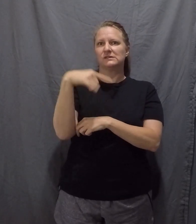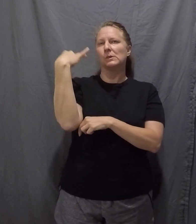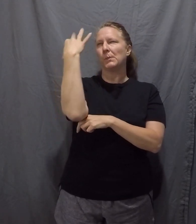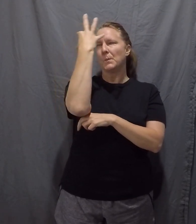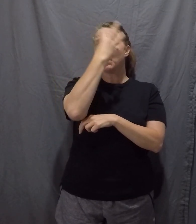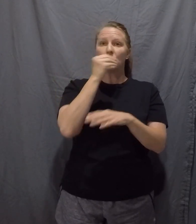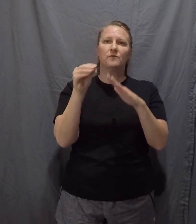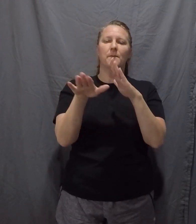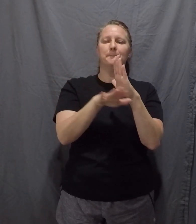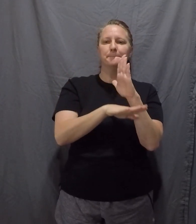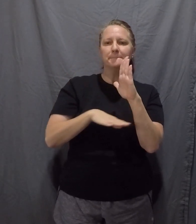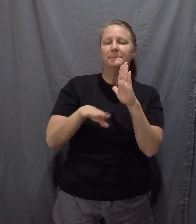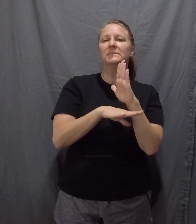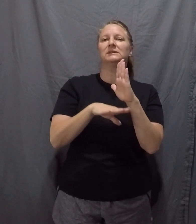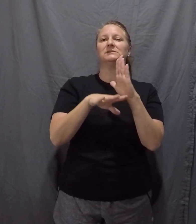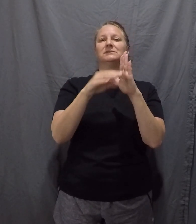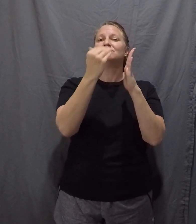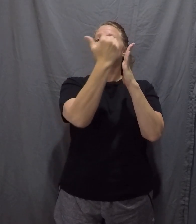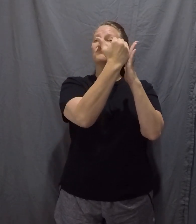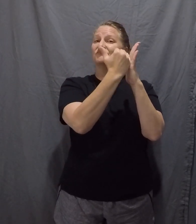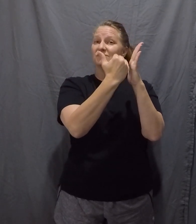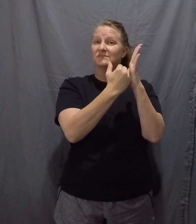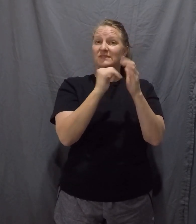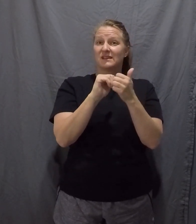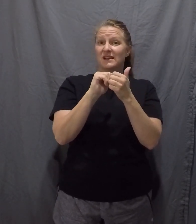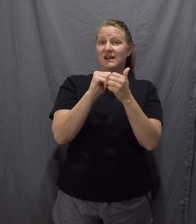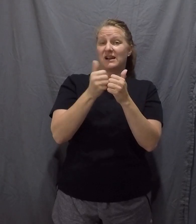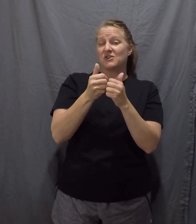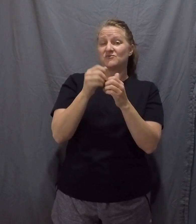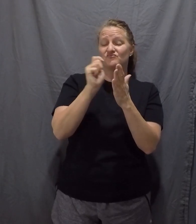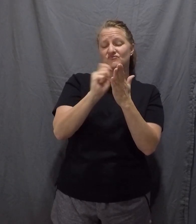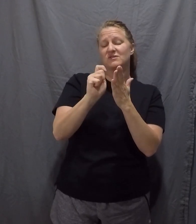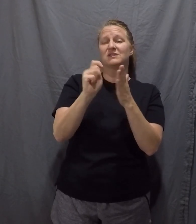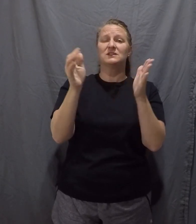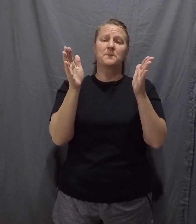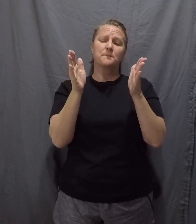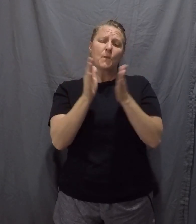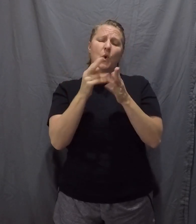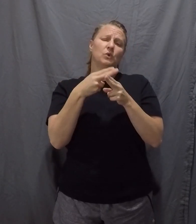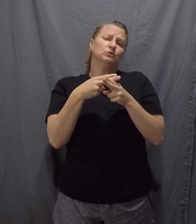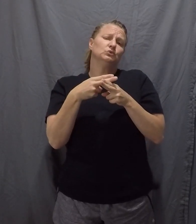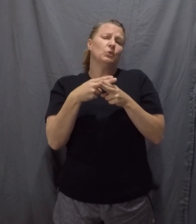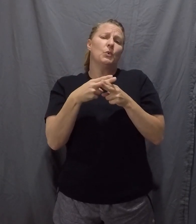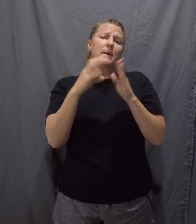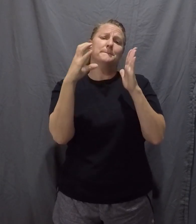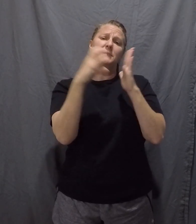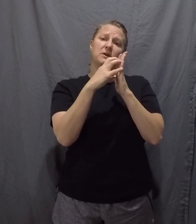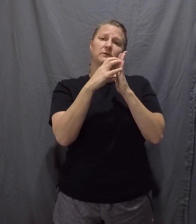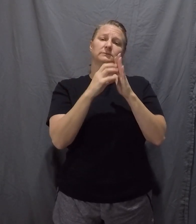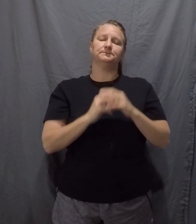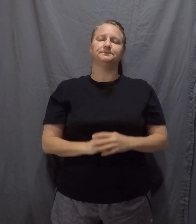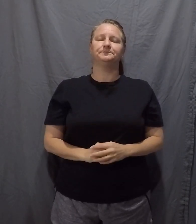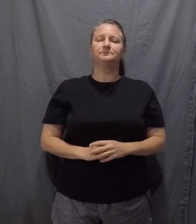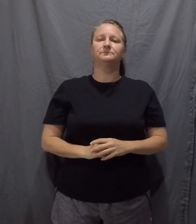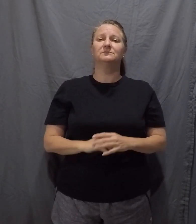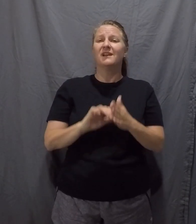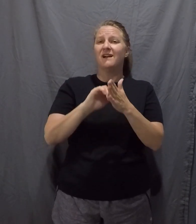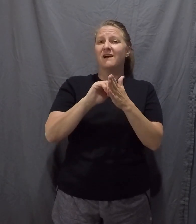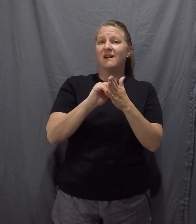lesson on how to write small, short, beautiful paragraph. How to write a basic paragraph. Now,